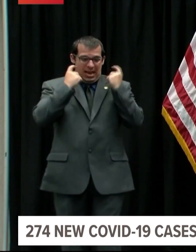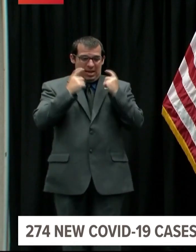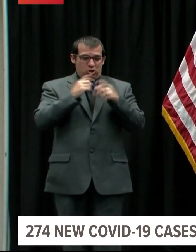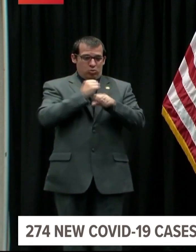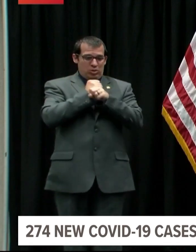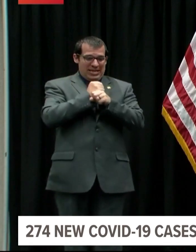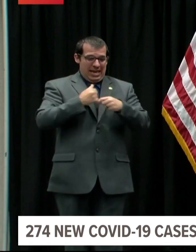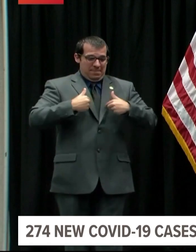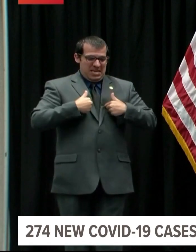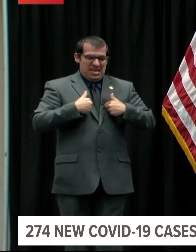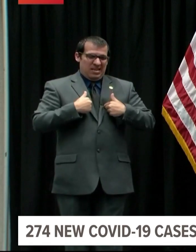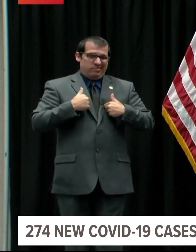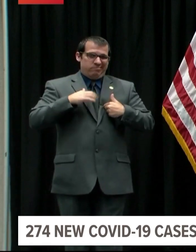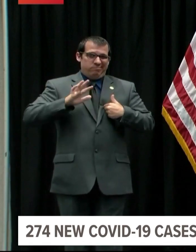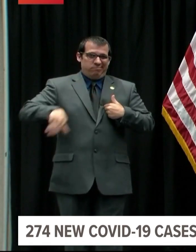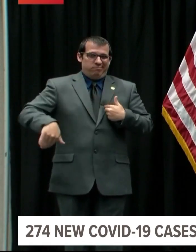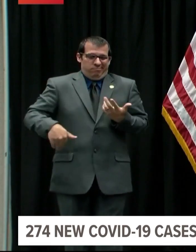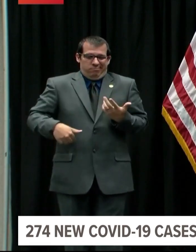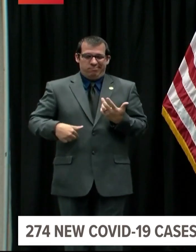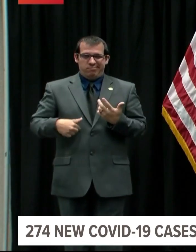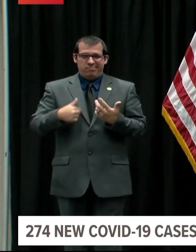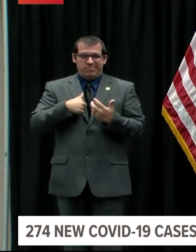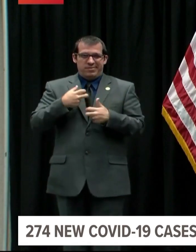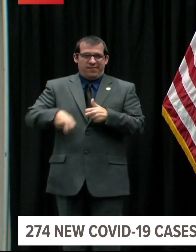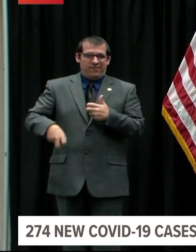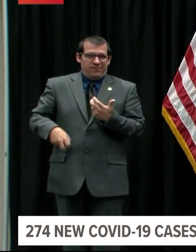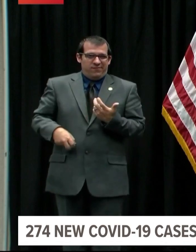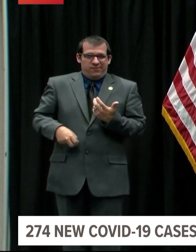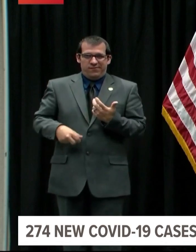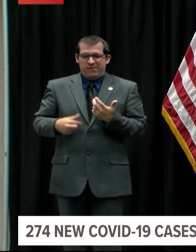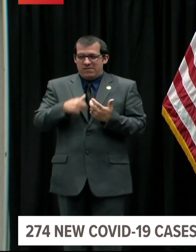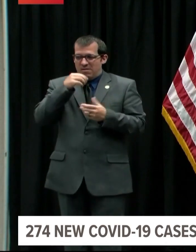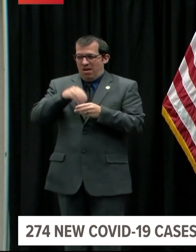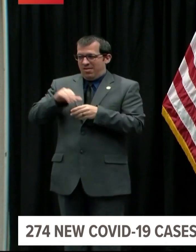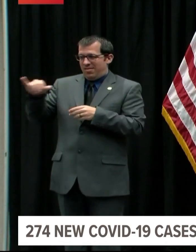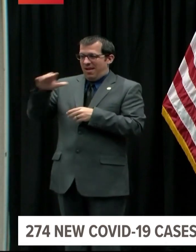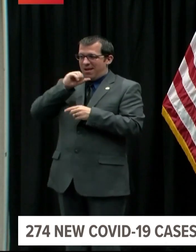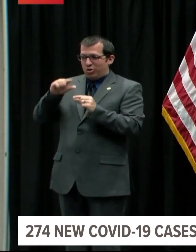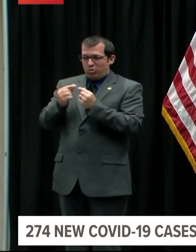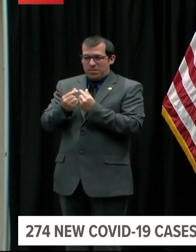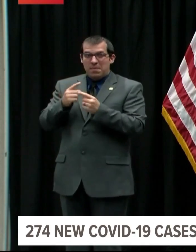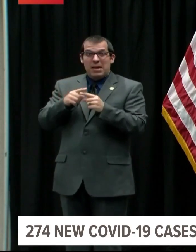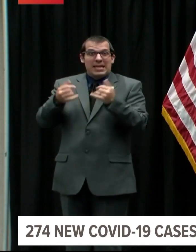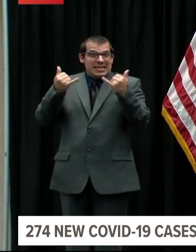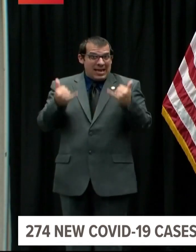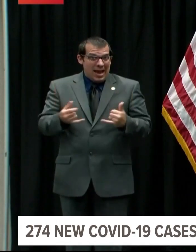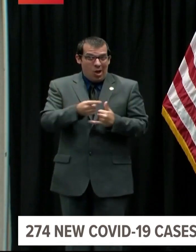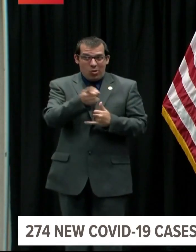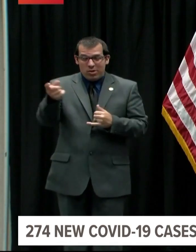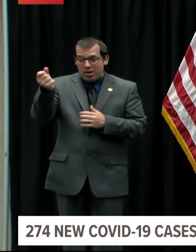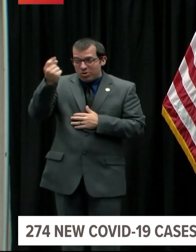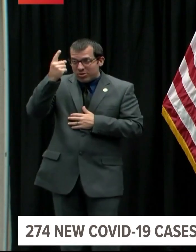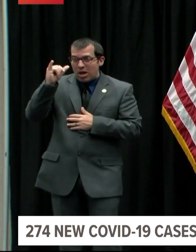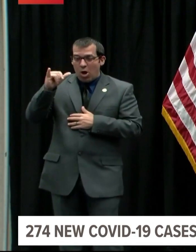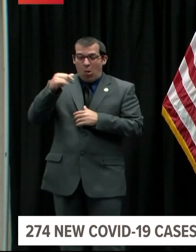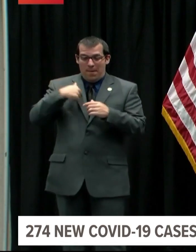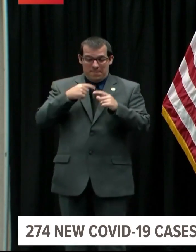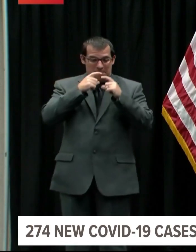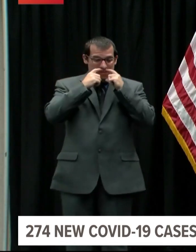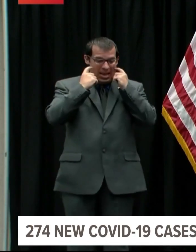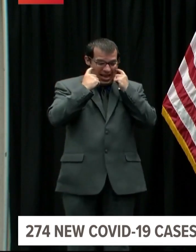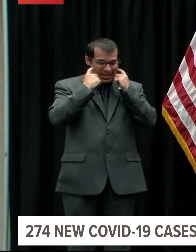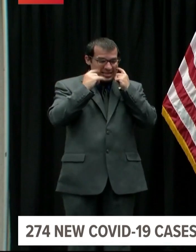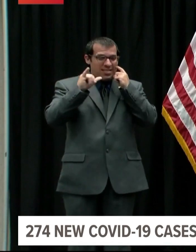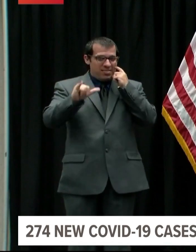me, so I don't need to wear a mask. I'm tough, or I'm not in the age group. Well, now I think everybody understands wearing a mask